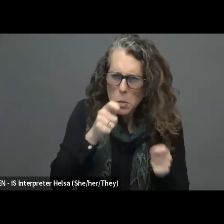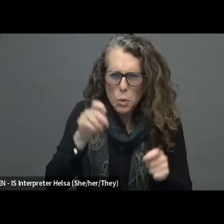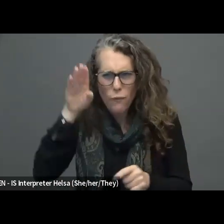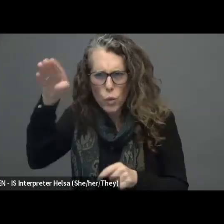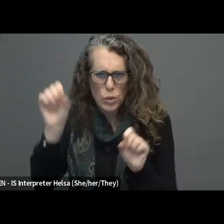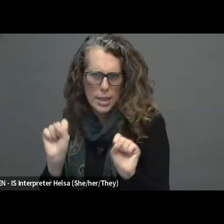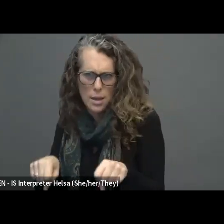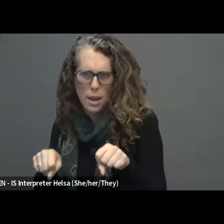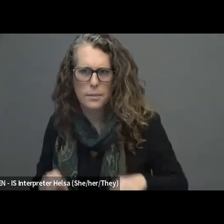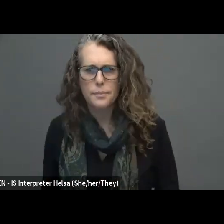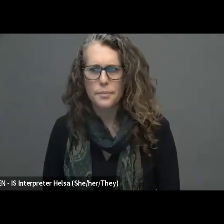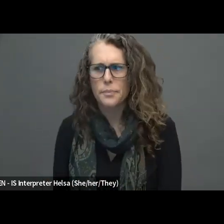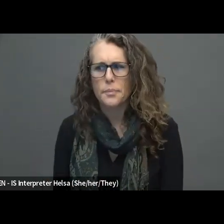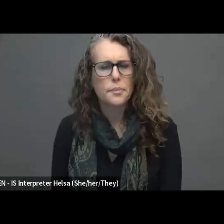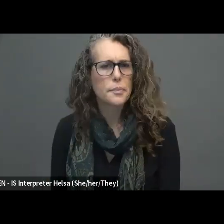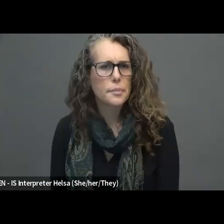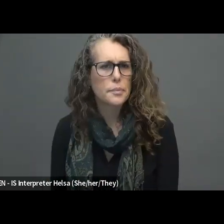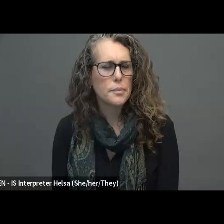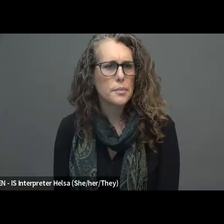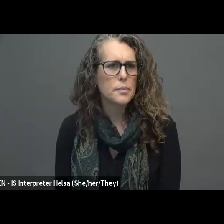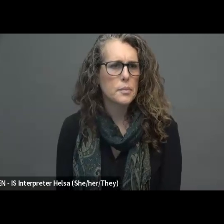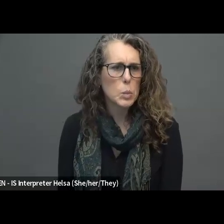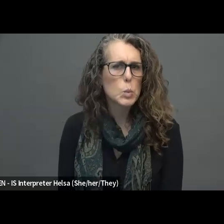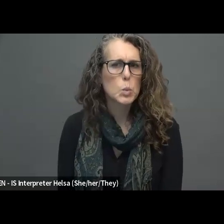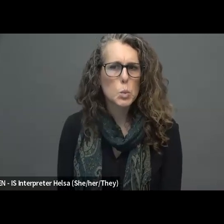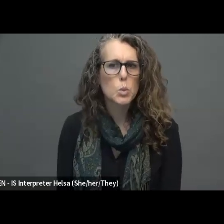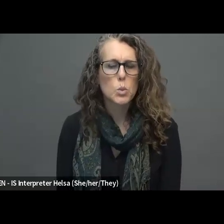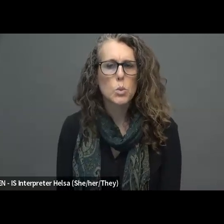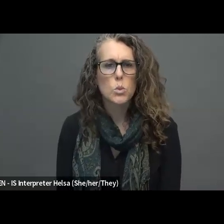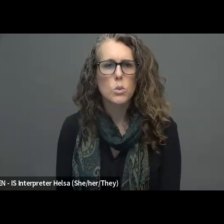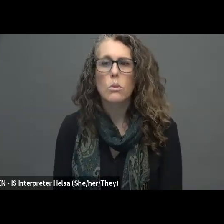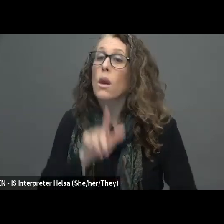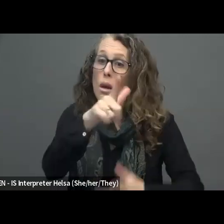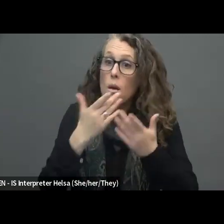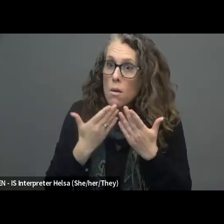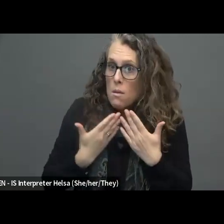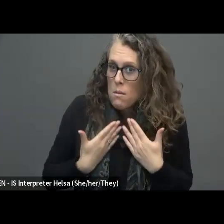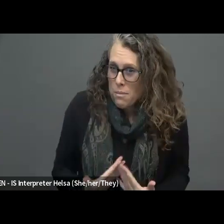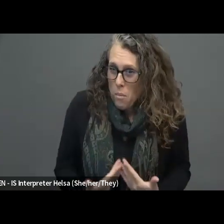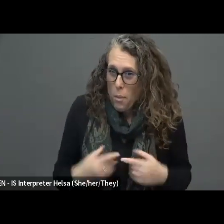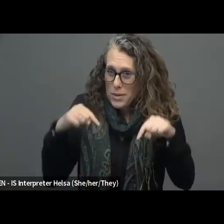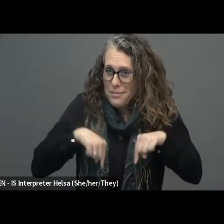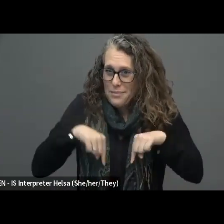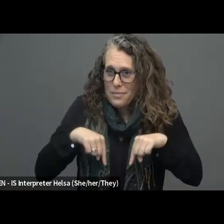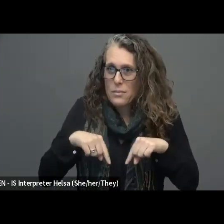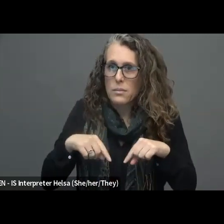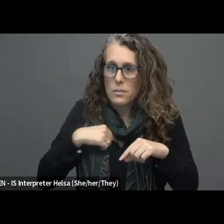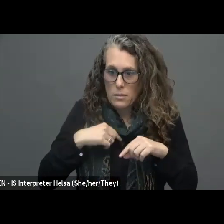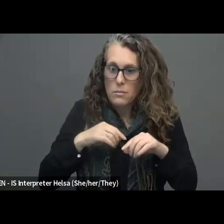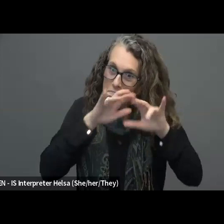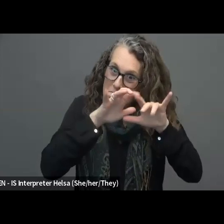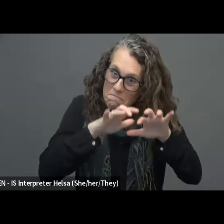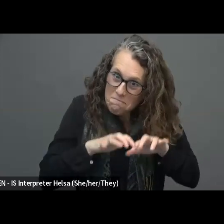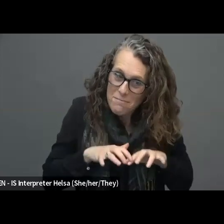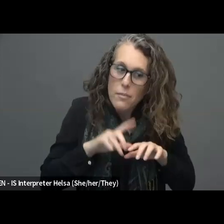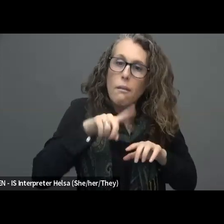still have for the future. And we are currently preparing a publication,